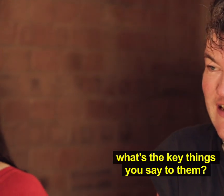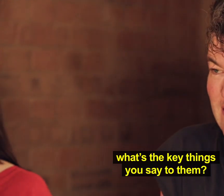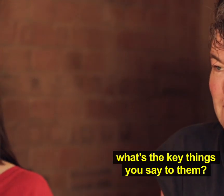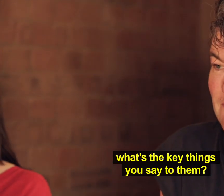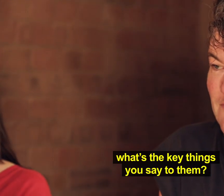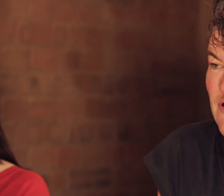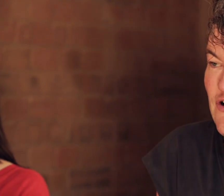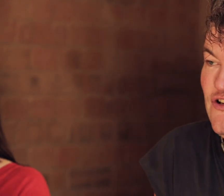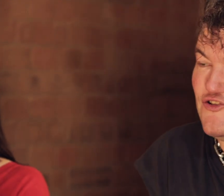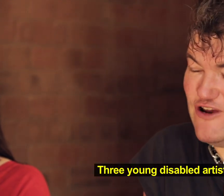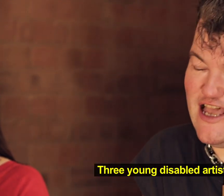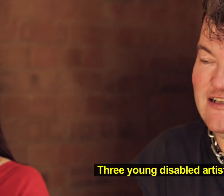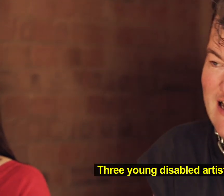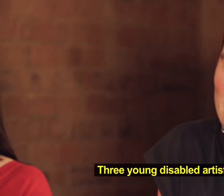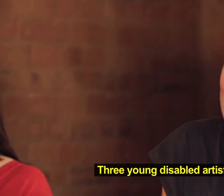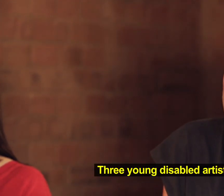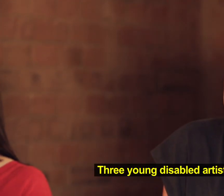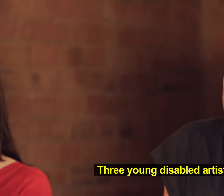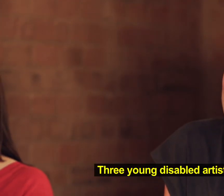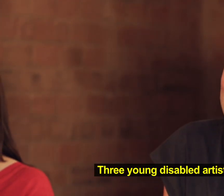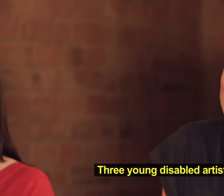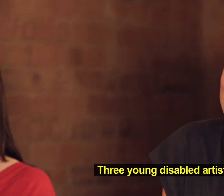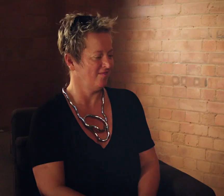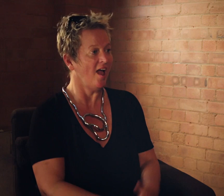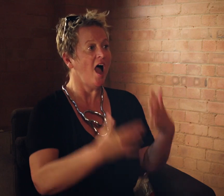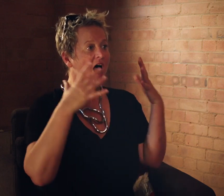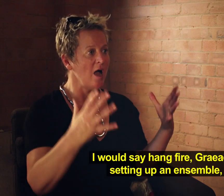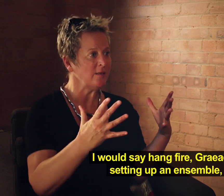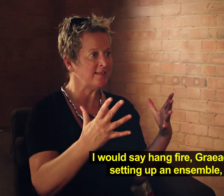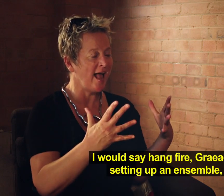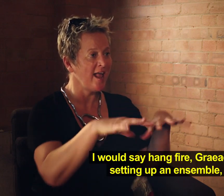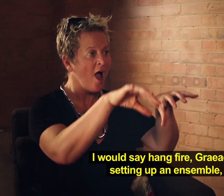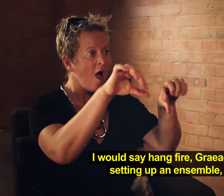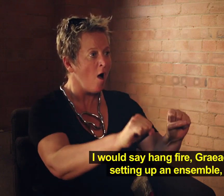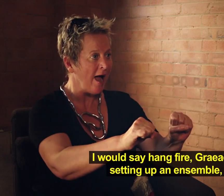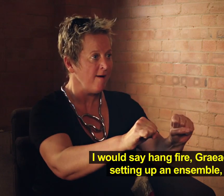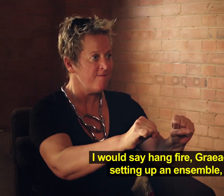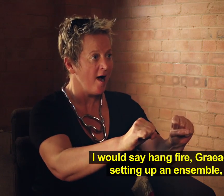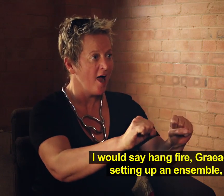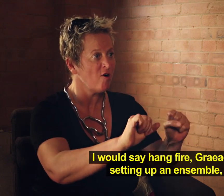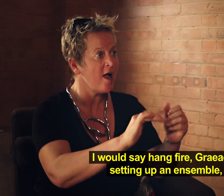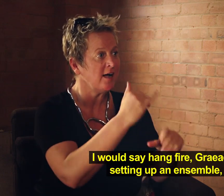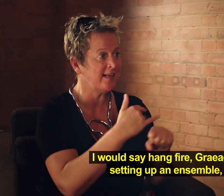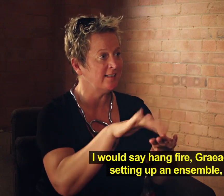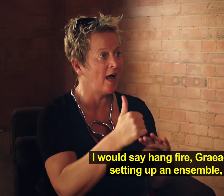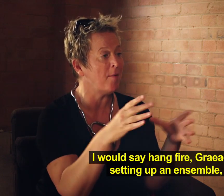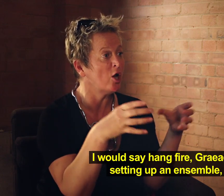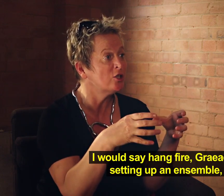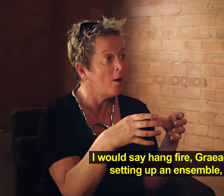say to them? Three young disabled artists. I would say, Hang fire, Graeae starting up an